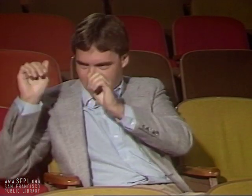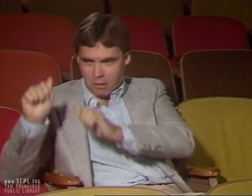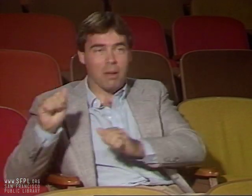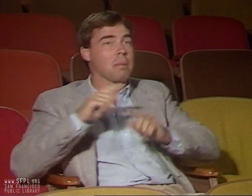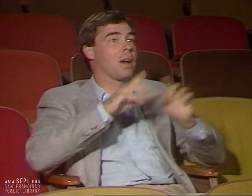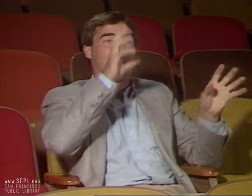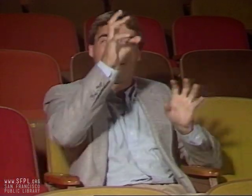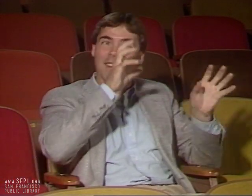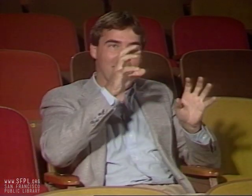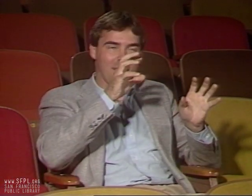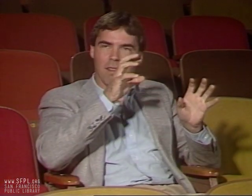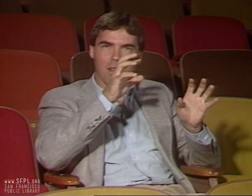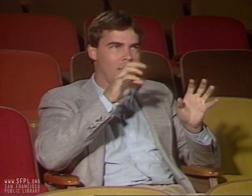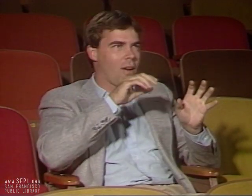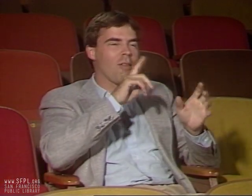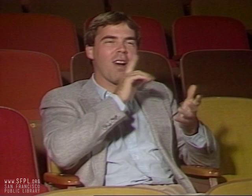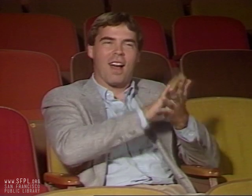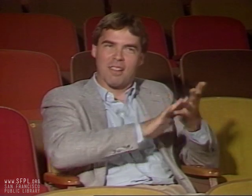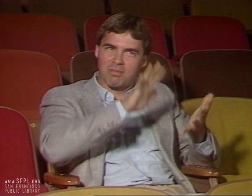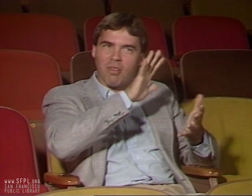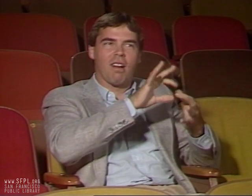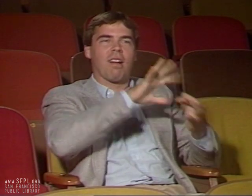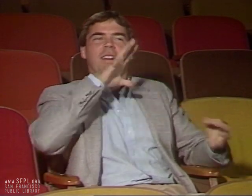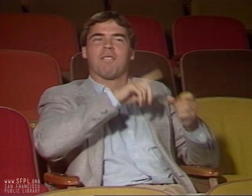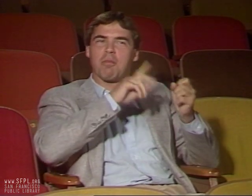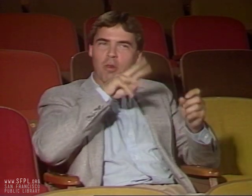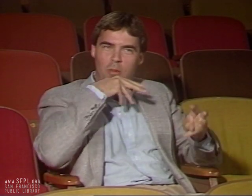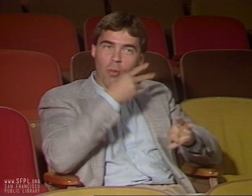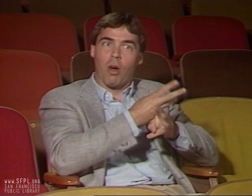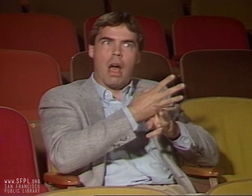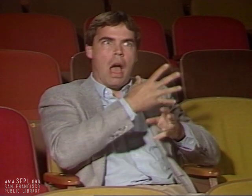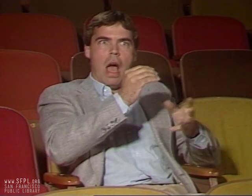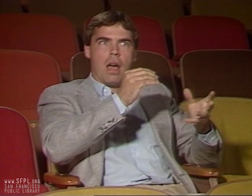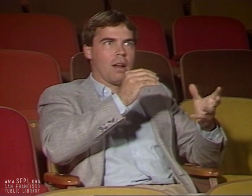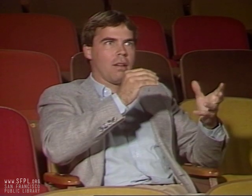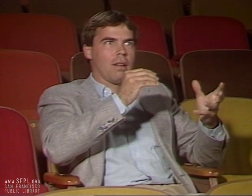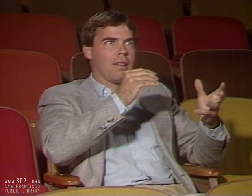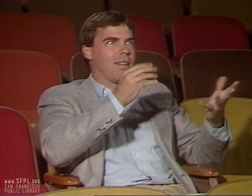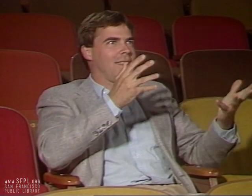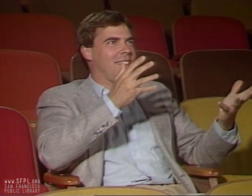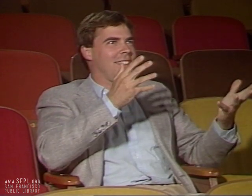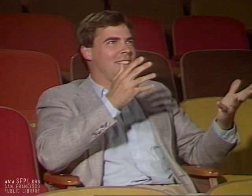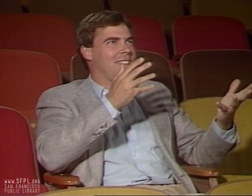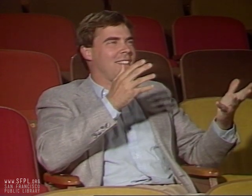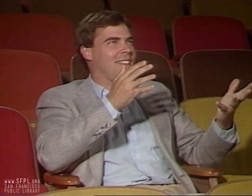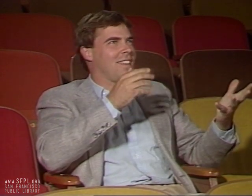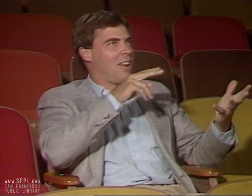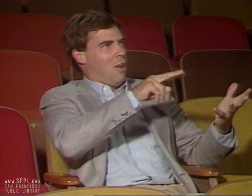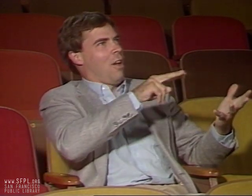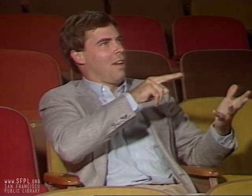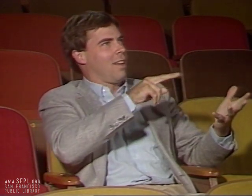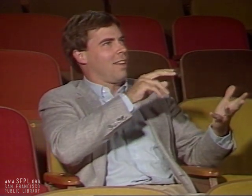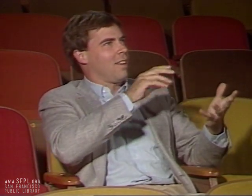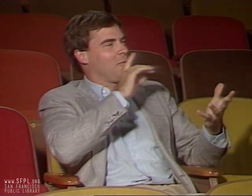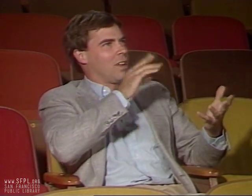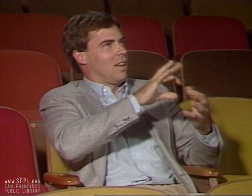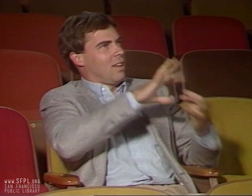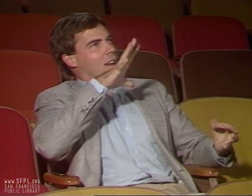our visual language left more room for the viewer to imagine what was being represented and put the viewer in a more interactive relationship with